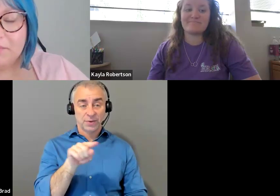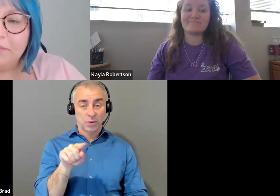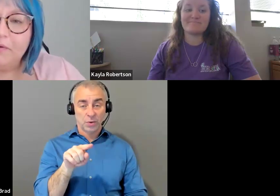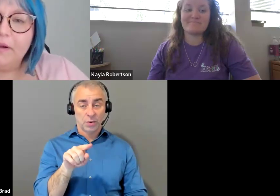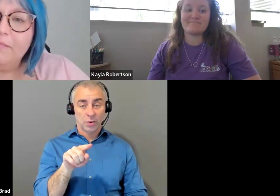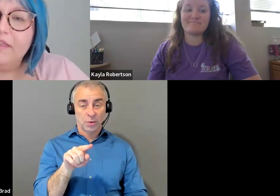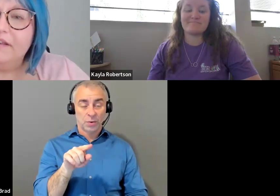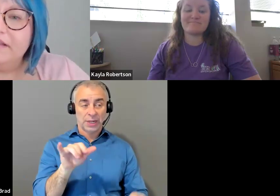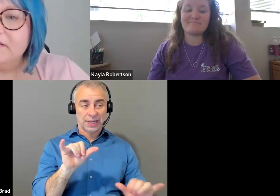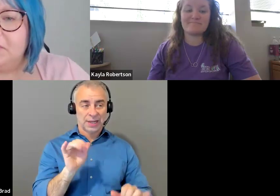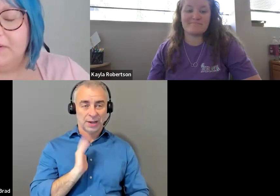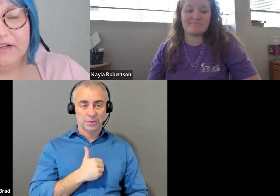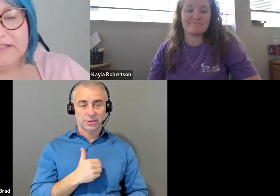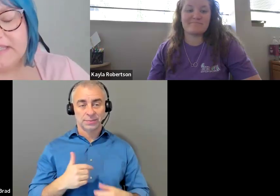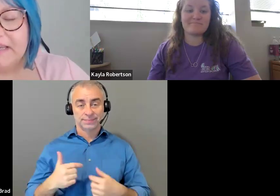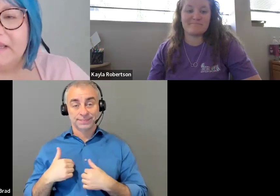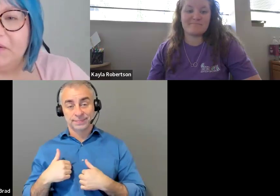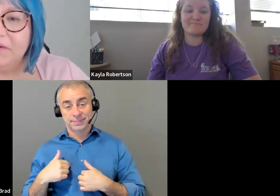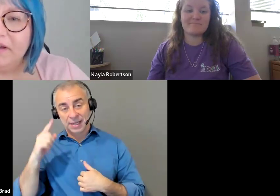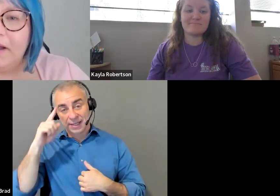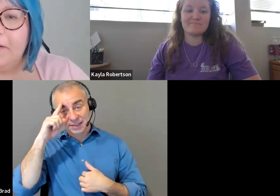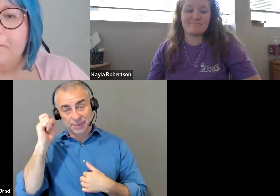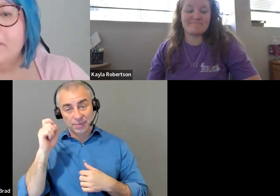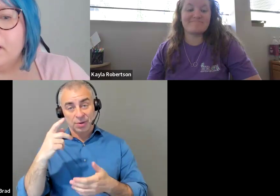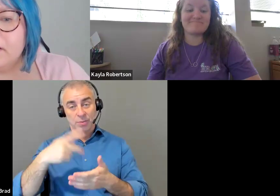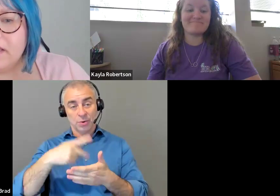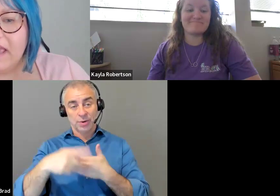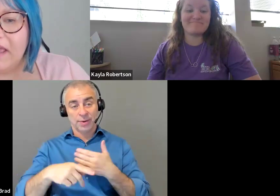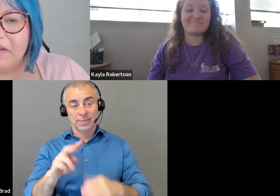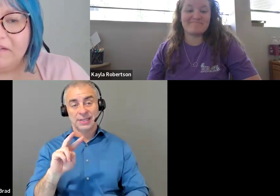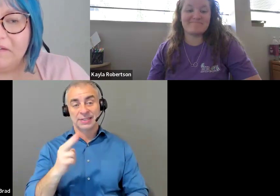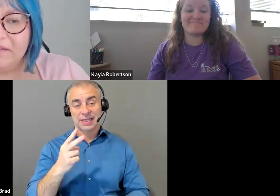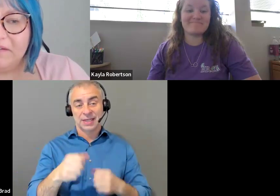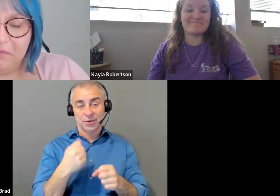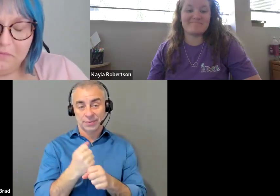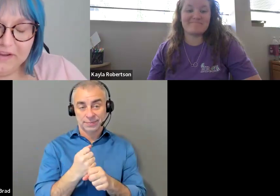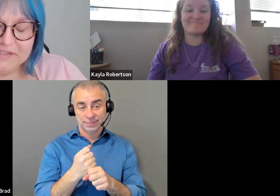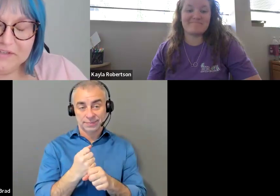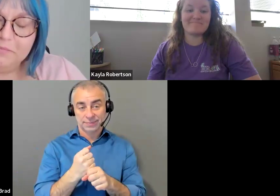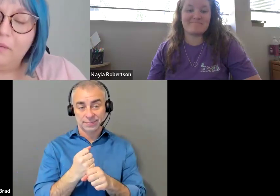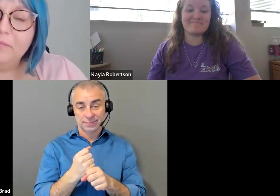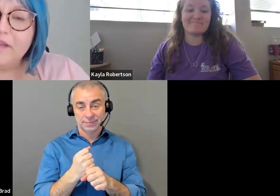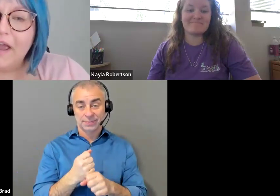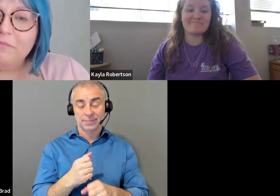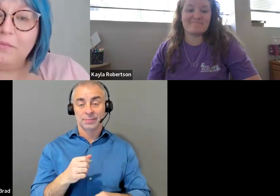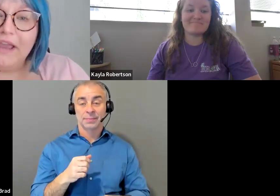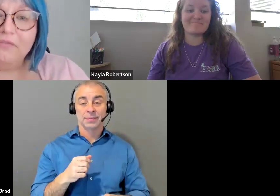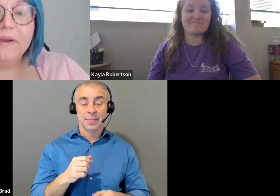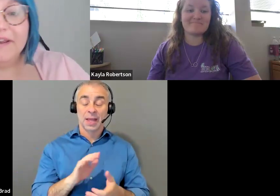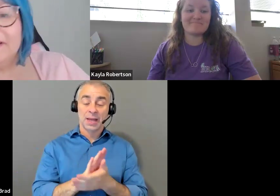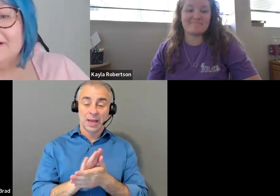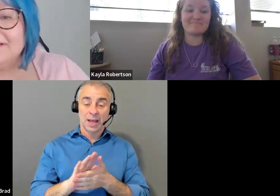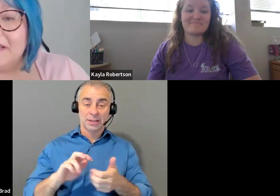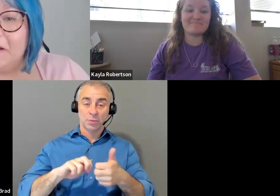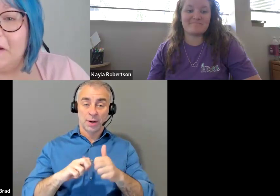a summer program that is going on its second year, and it's a good problem to have, but we